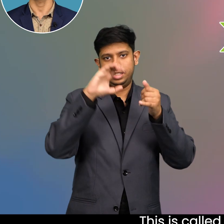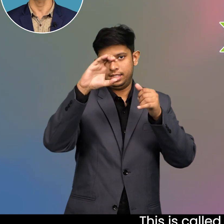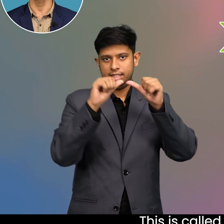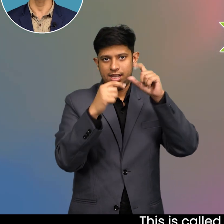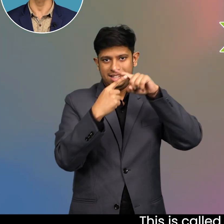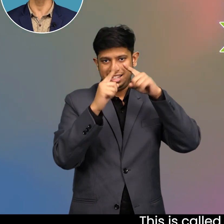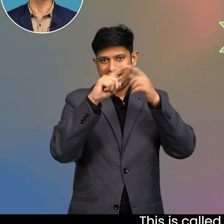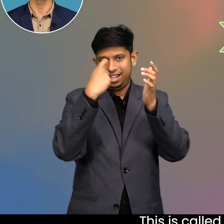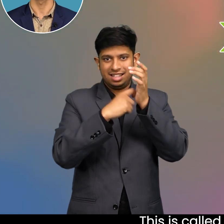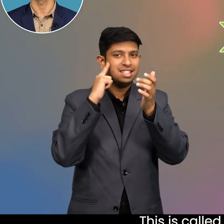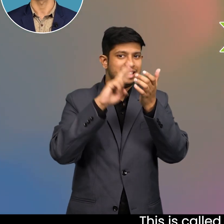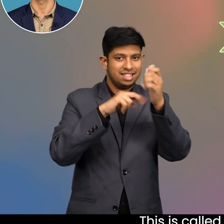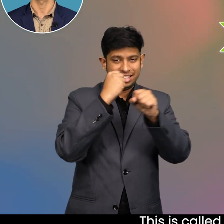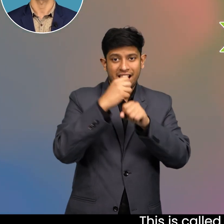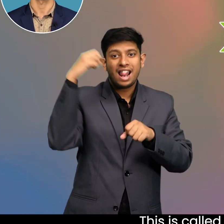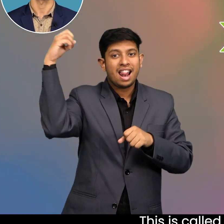a scattering of light.